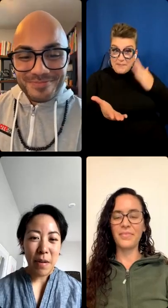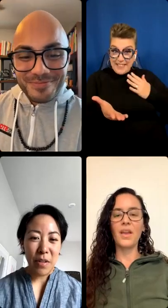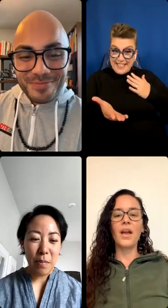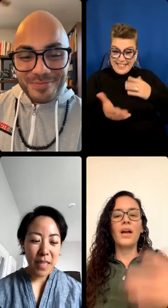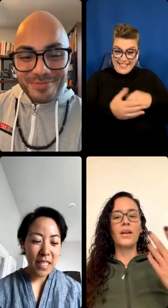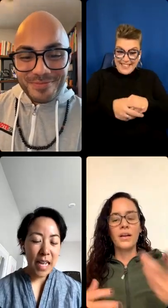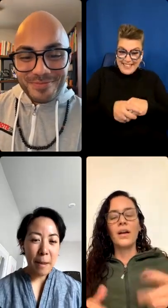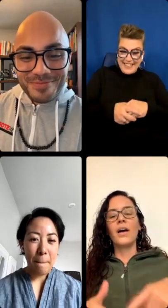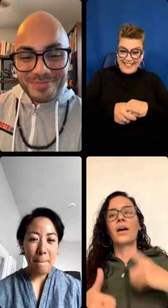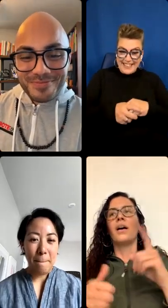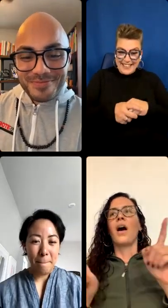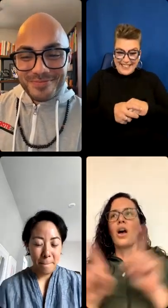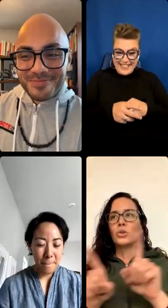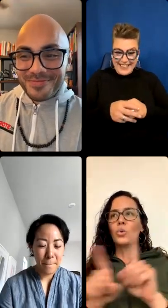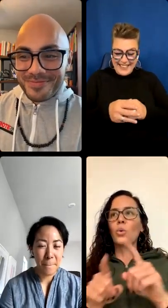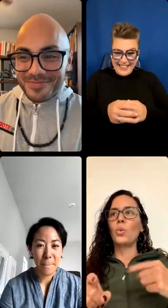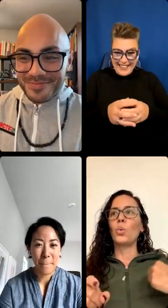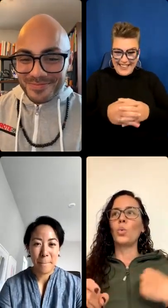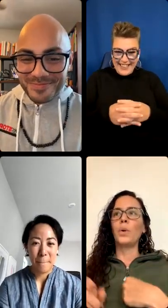How about you, Melissa?